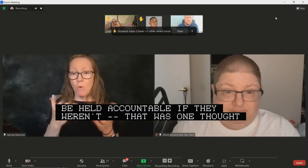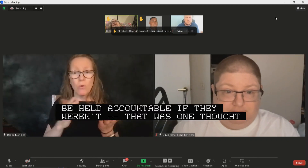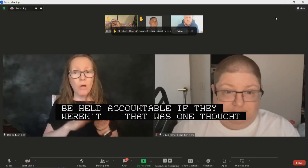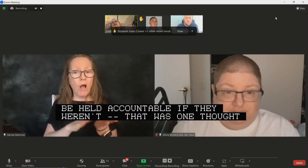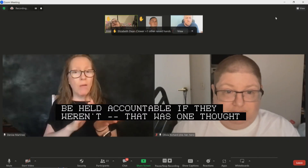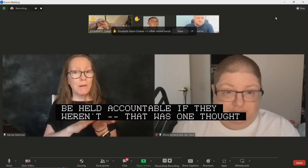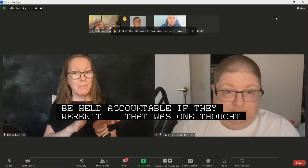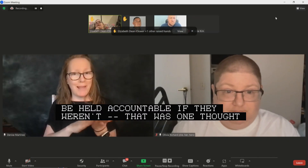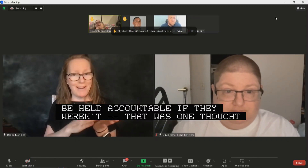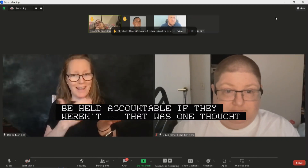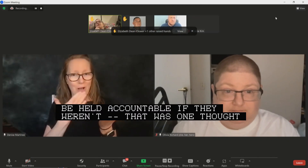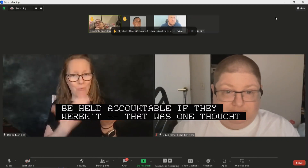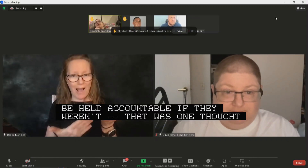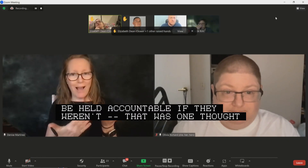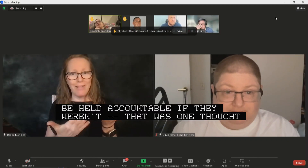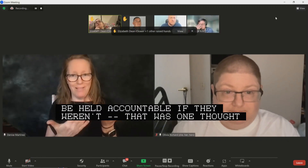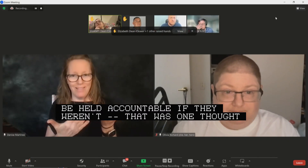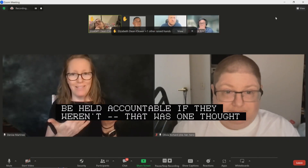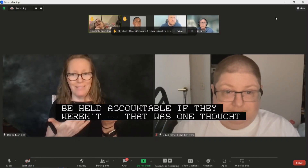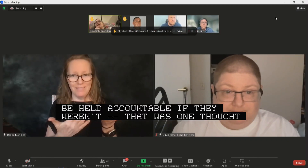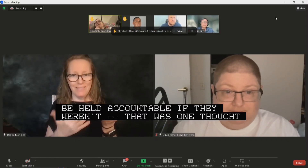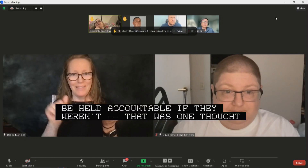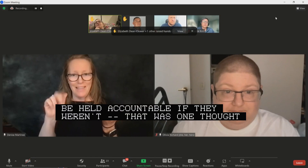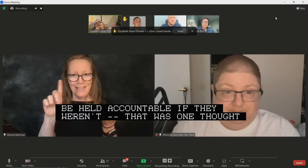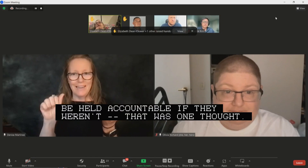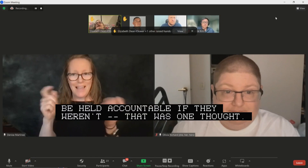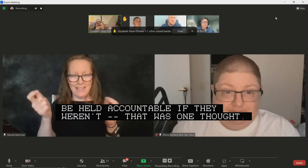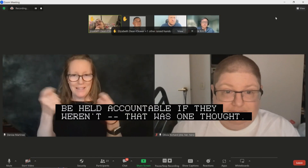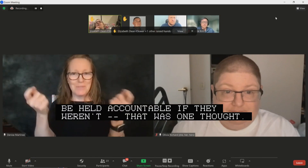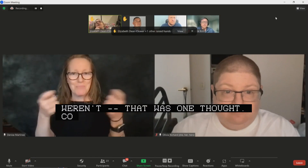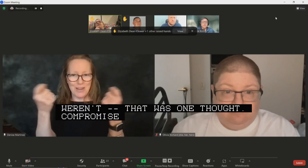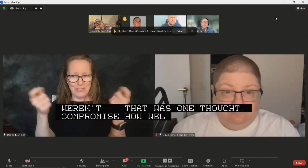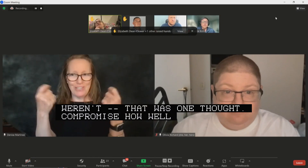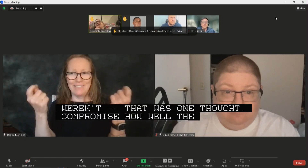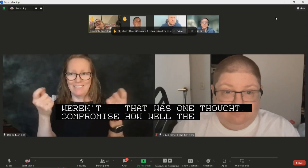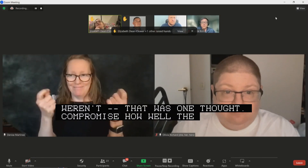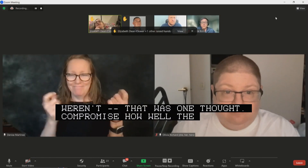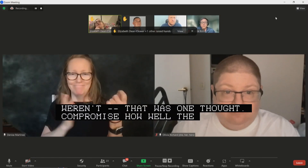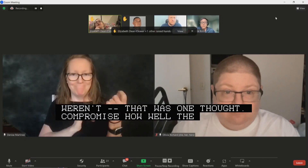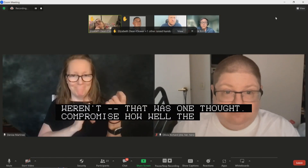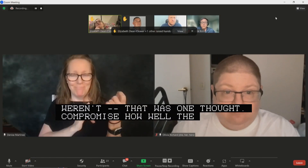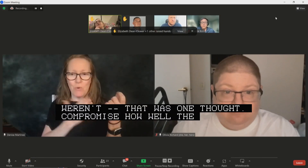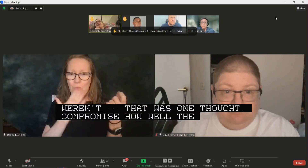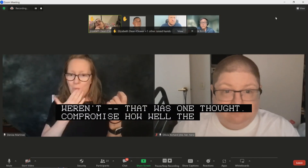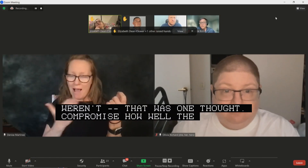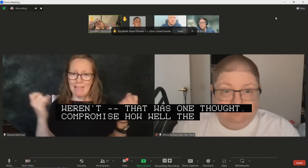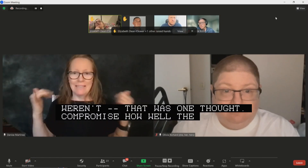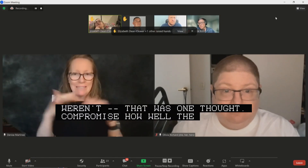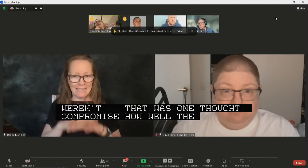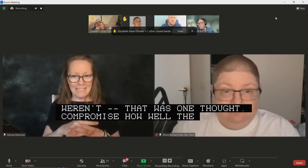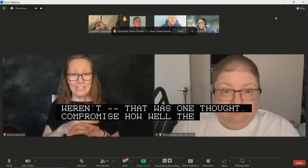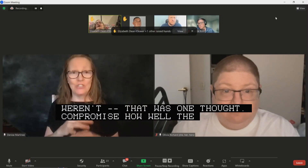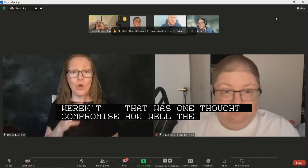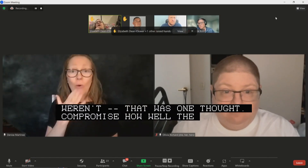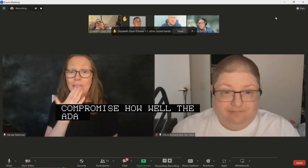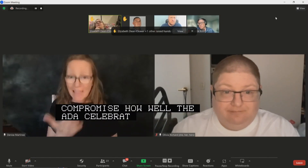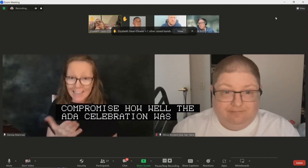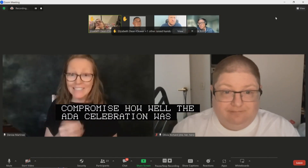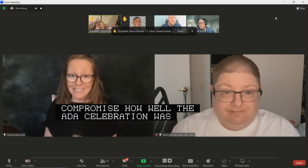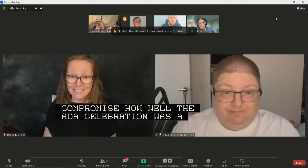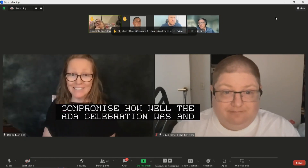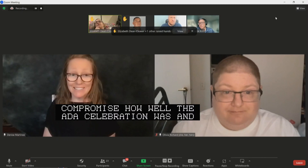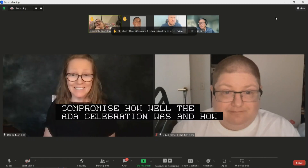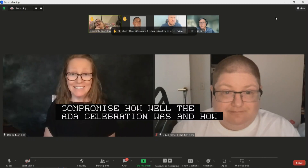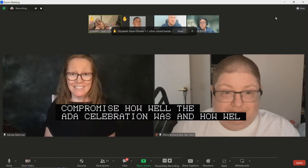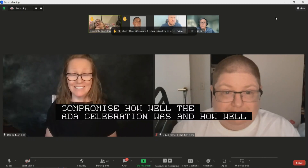the ADA celebration went and how well attended it went. So thanks to